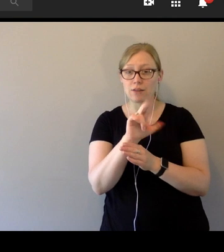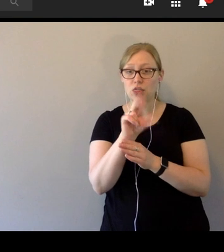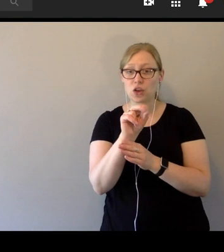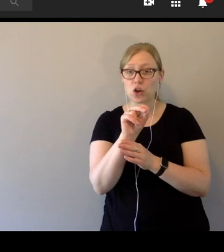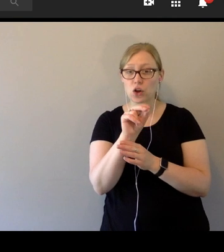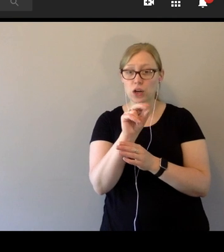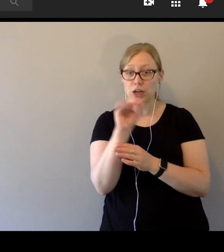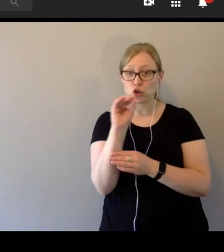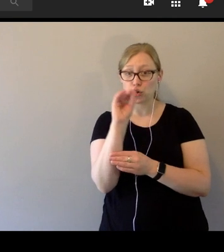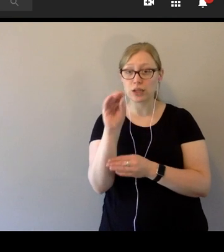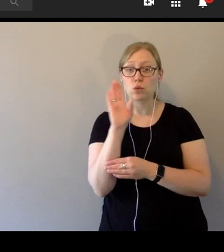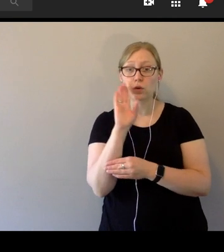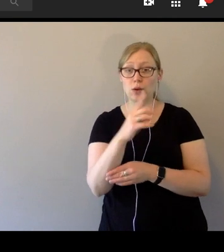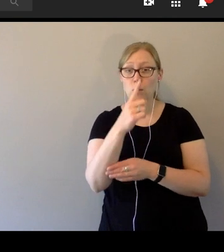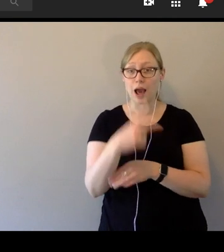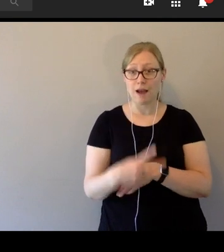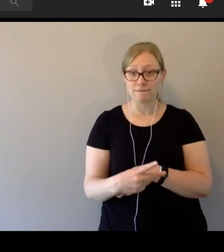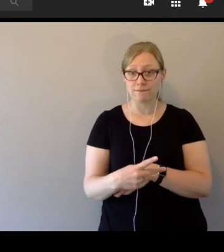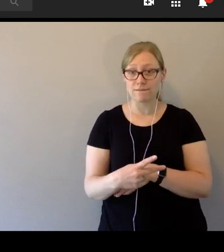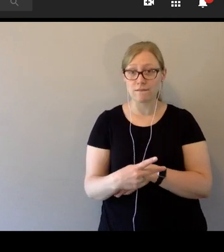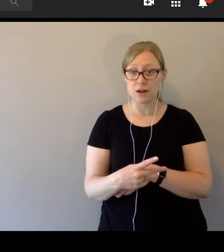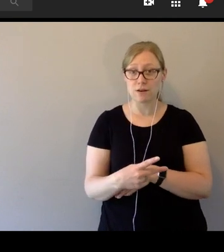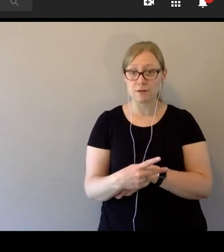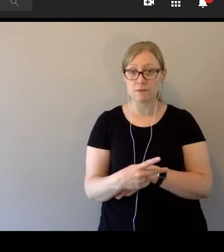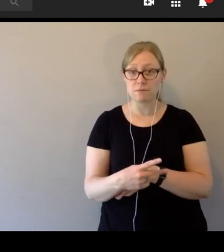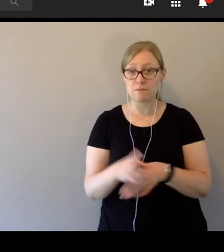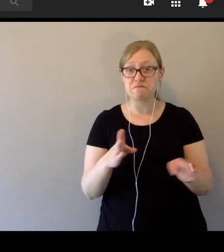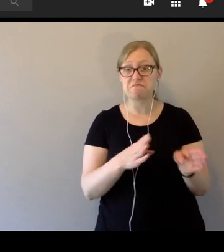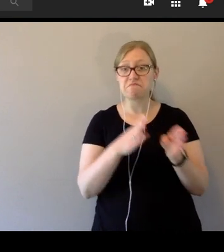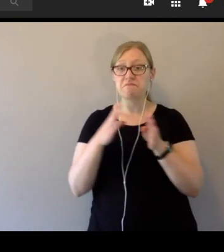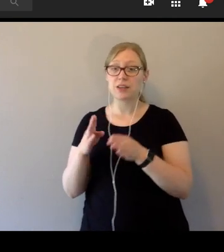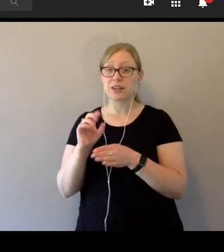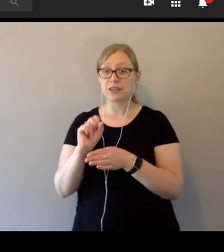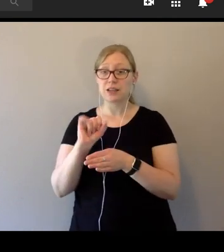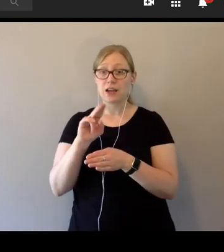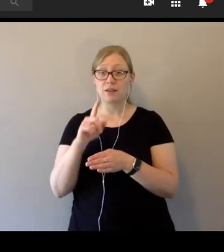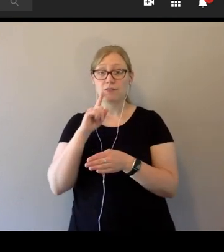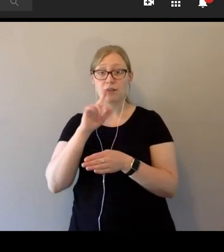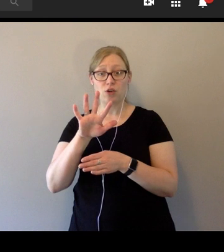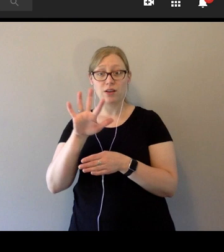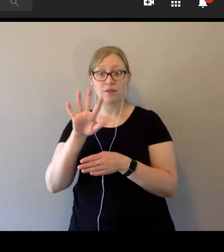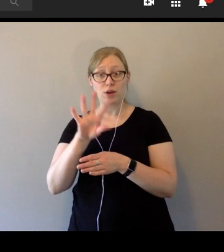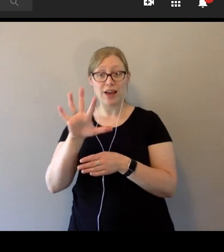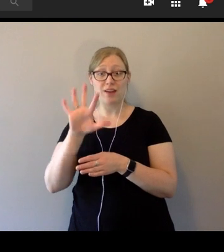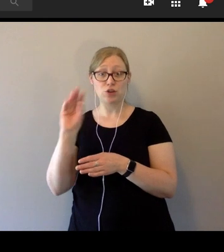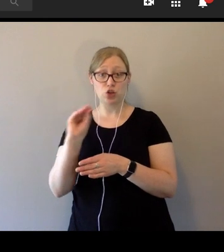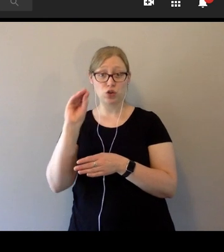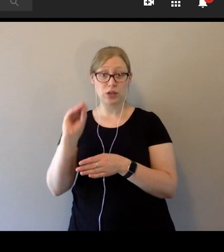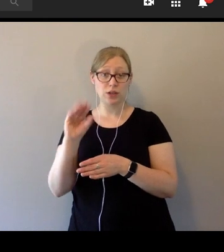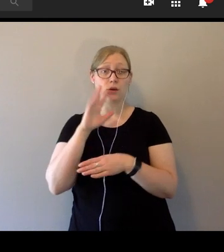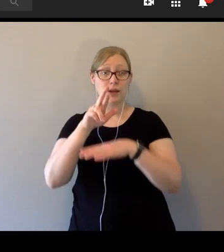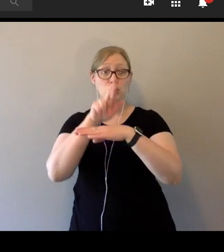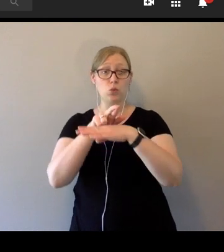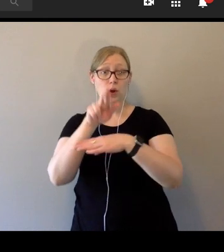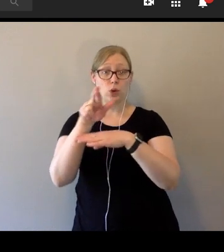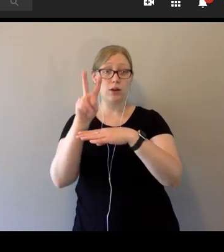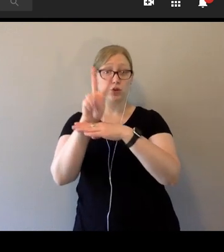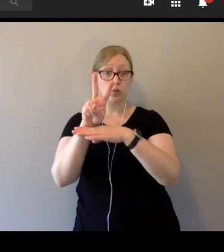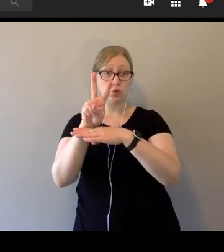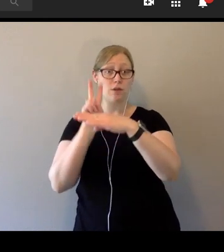be 1/2. The sine of the 45 degrees is that square root of 2 over